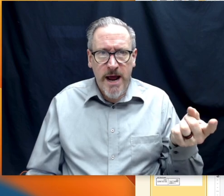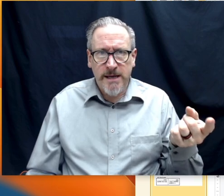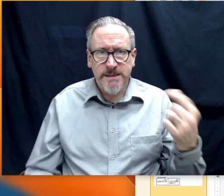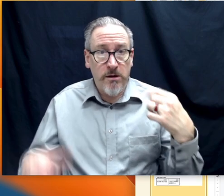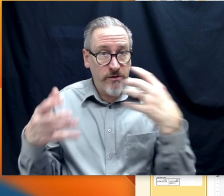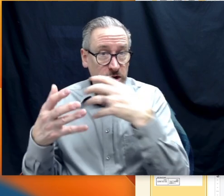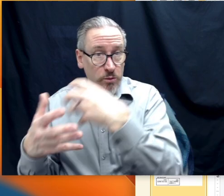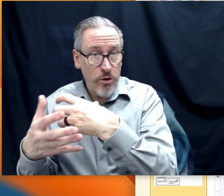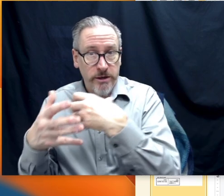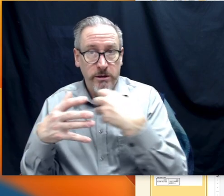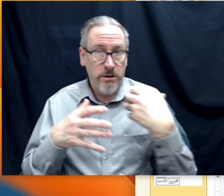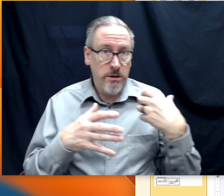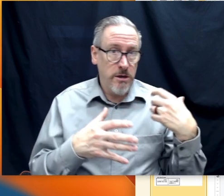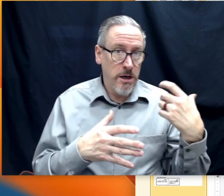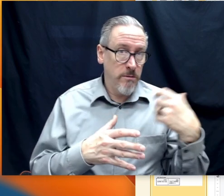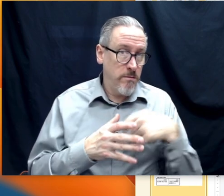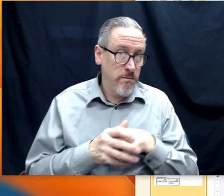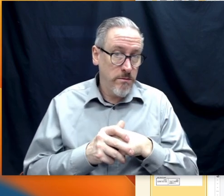more in ASL than you would